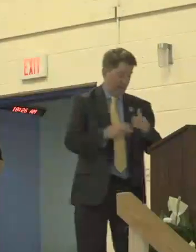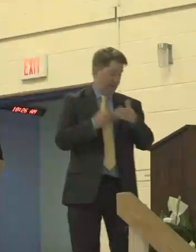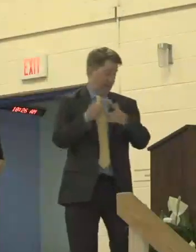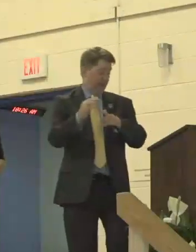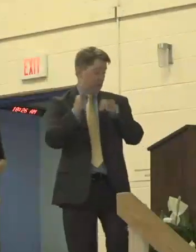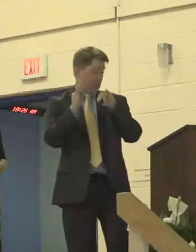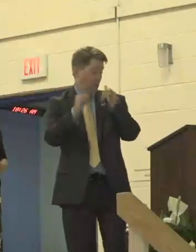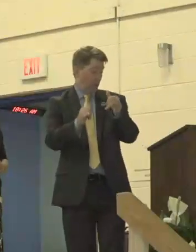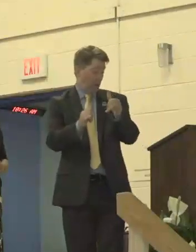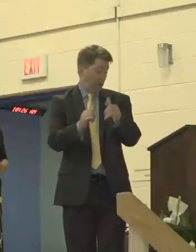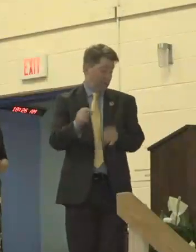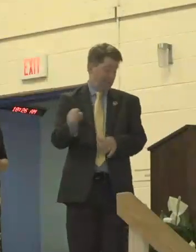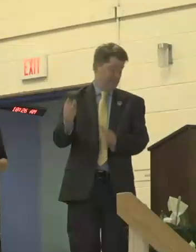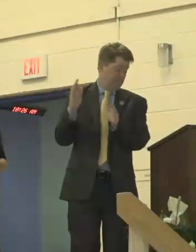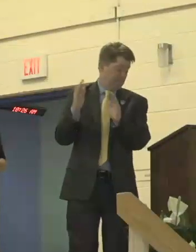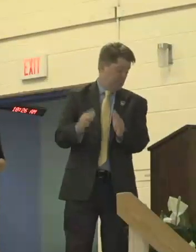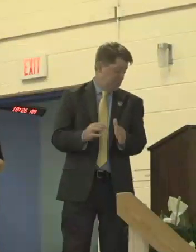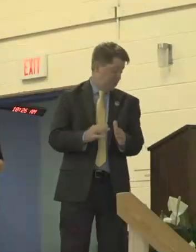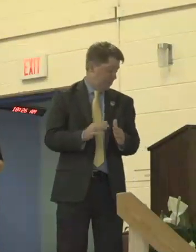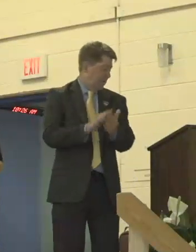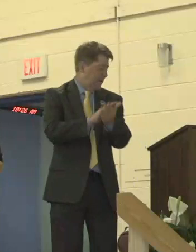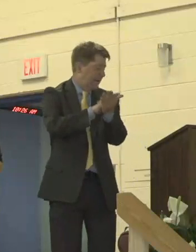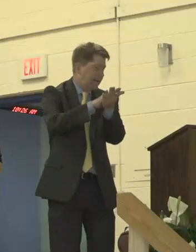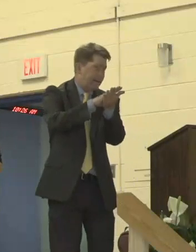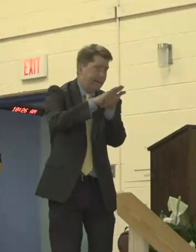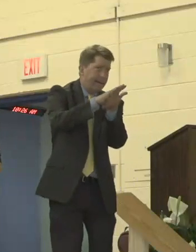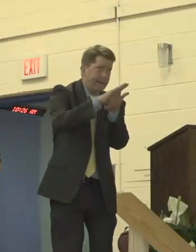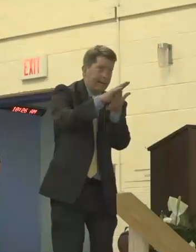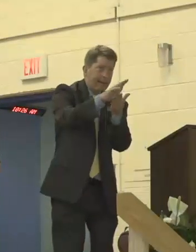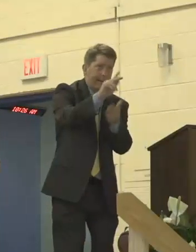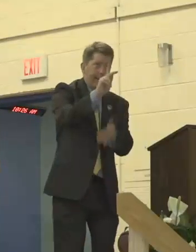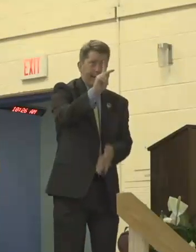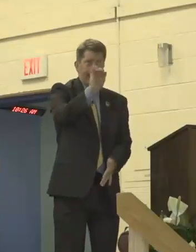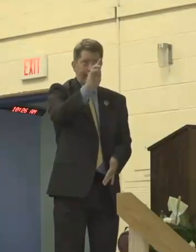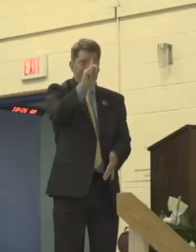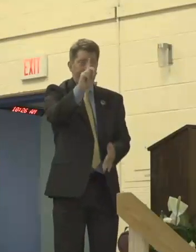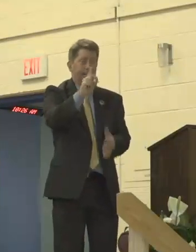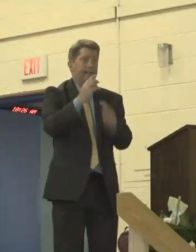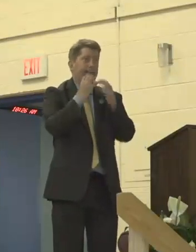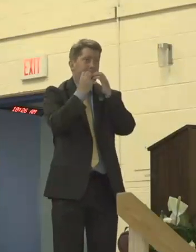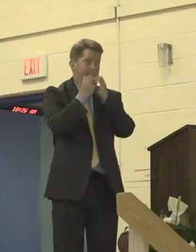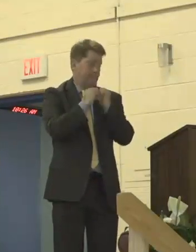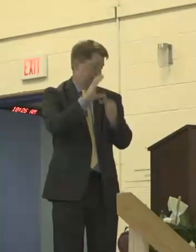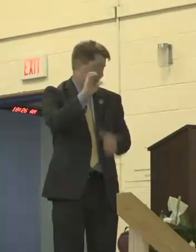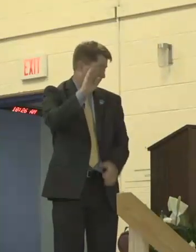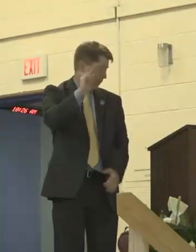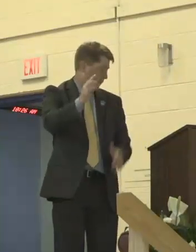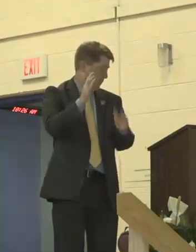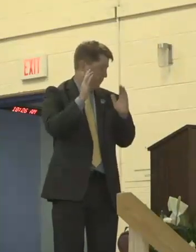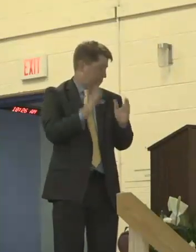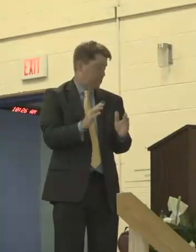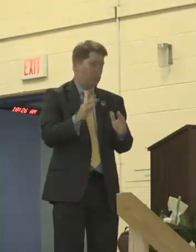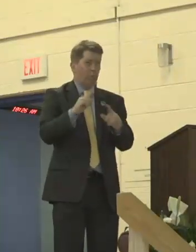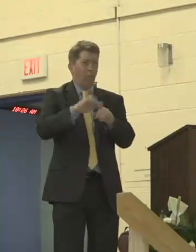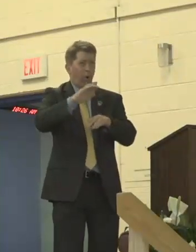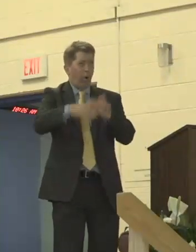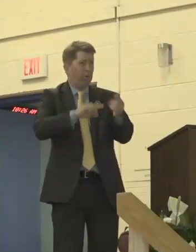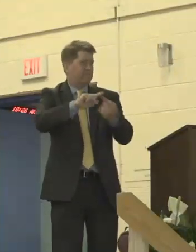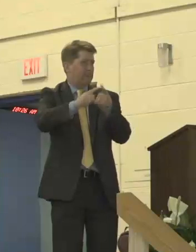All right, the next award goes to the person who is the kindest and the